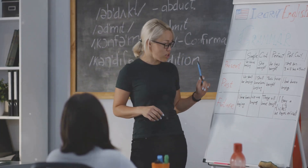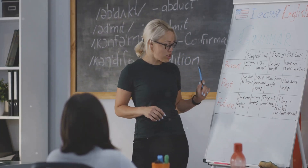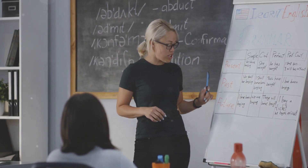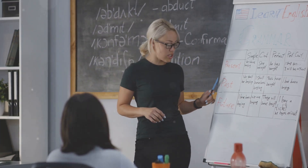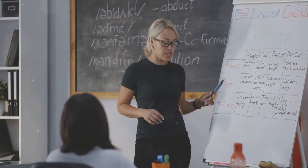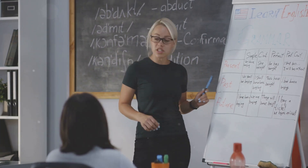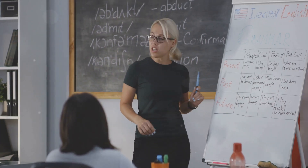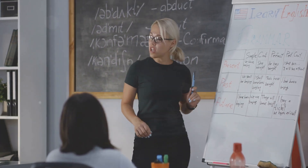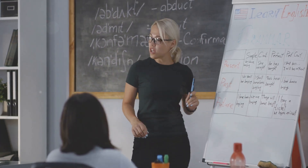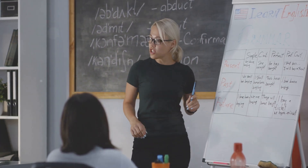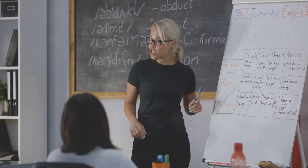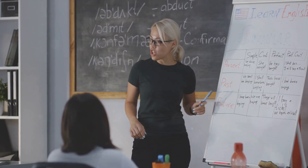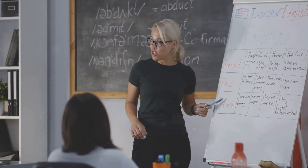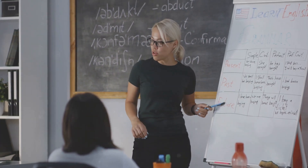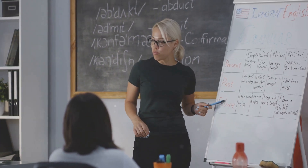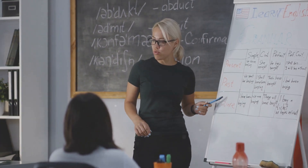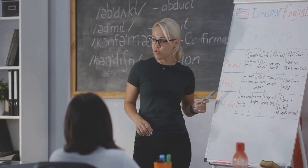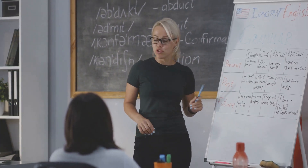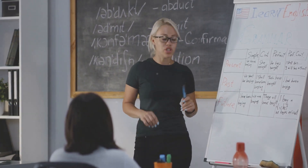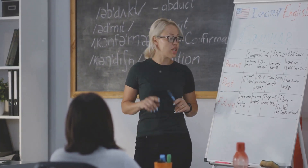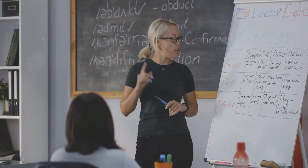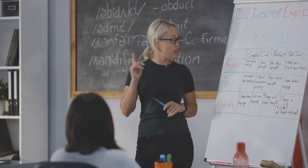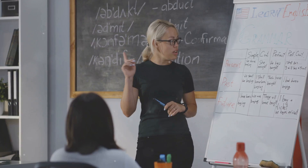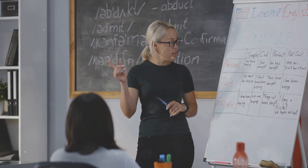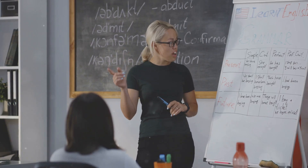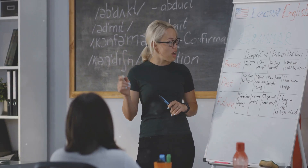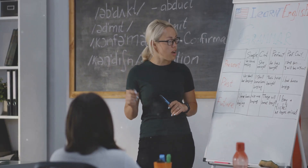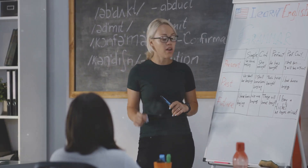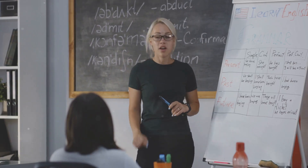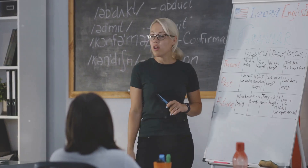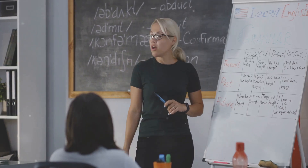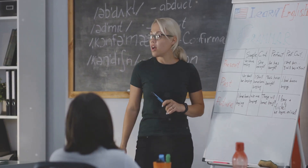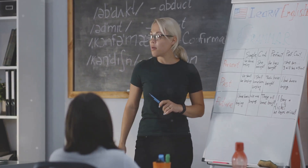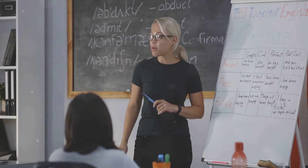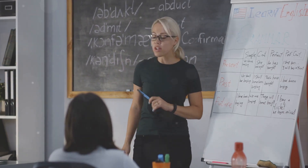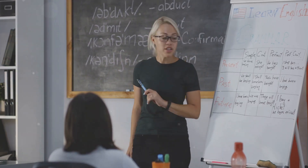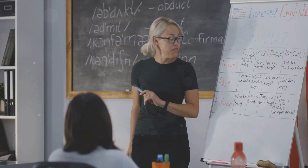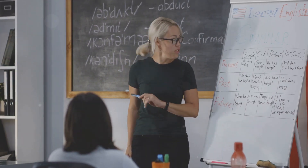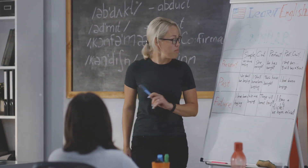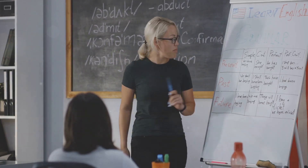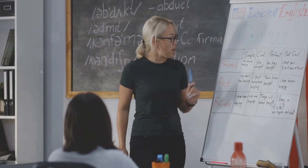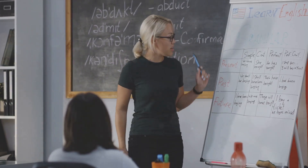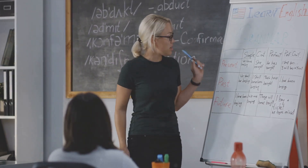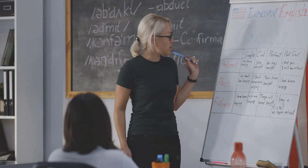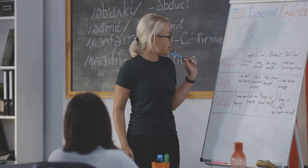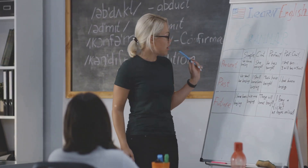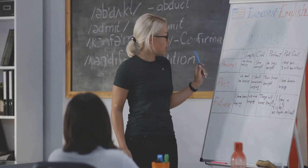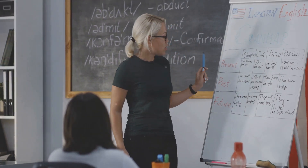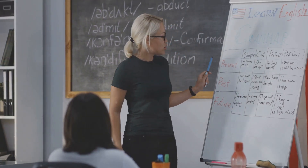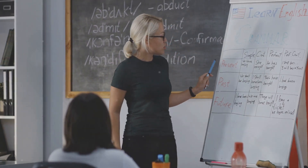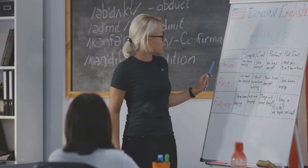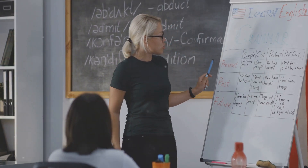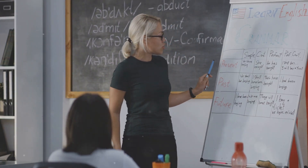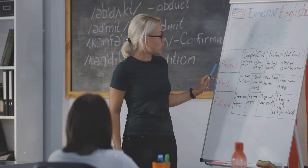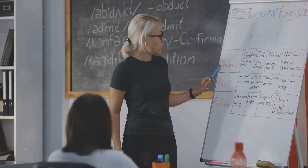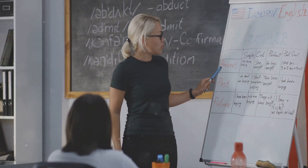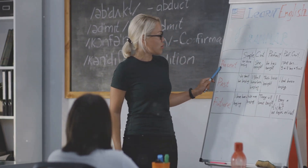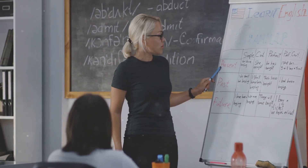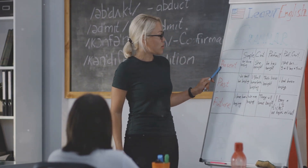by the topic of the sentence, then a comment or description, and finally, referring back to the topic. This structure helps in providing